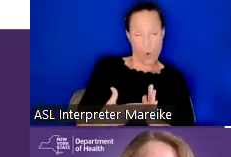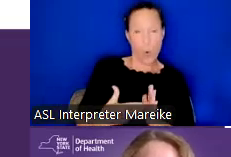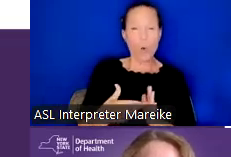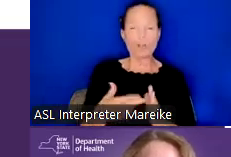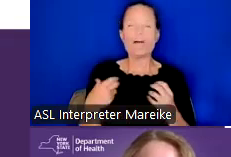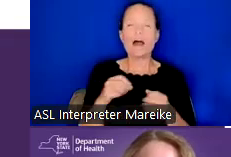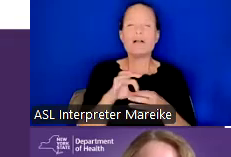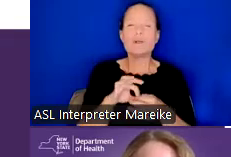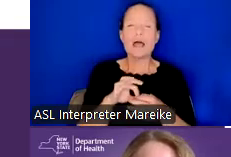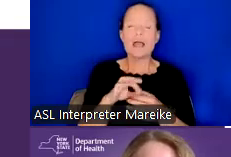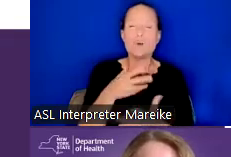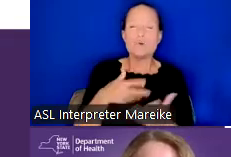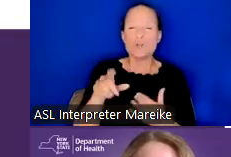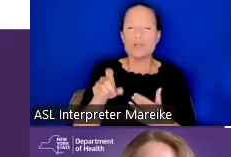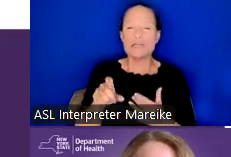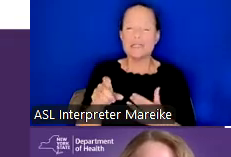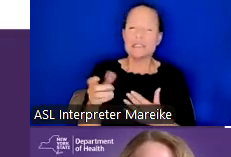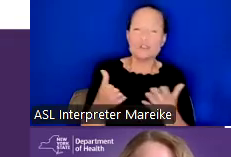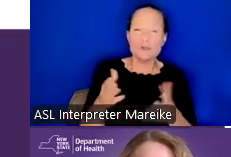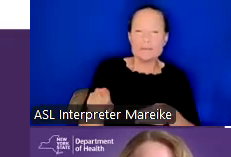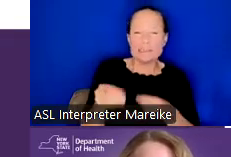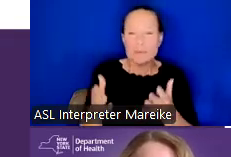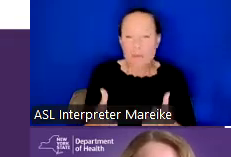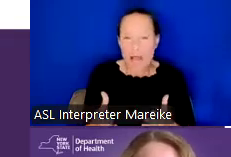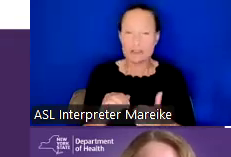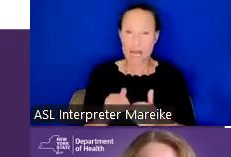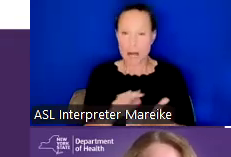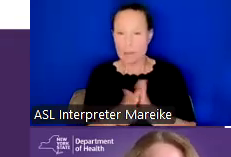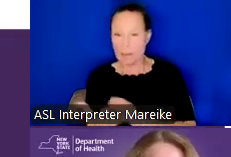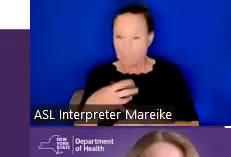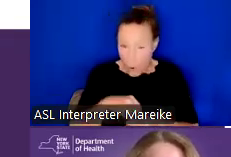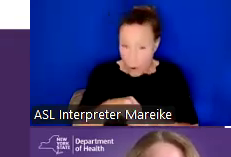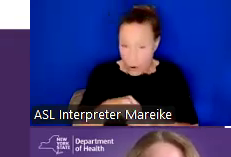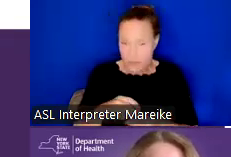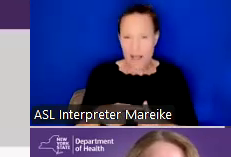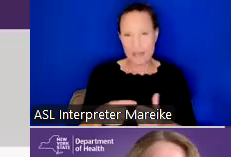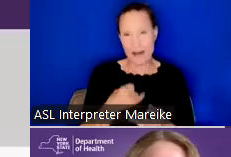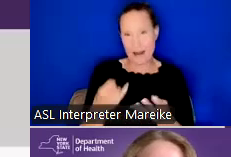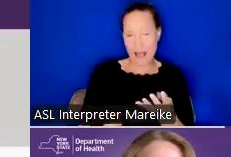service providers and how to get involved, and then we have some time for some Q&A.